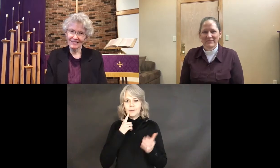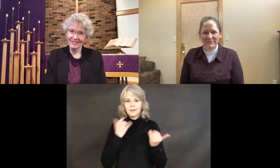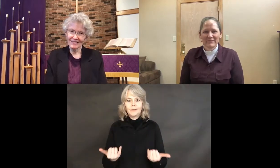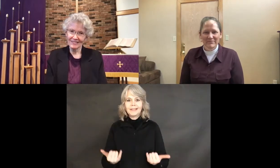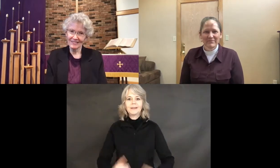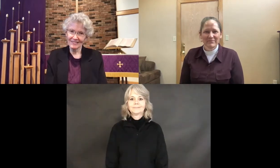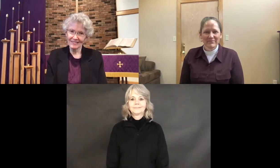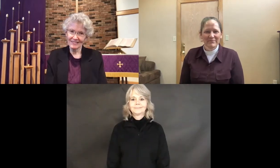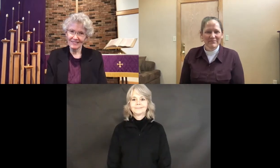interpreter for today.